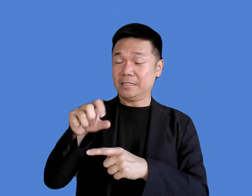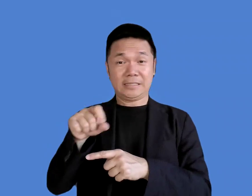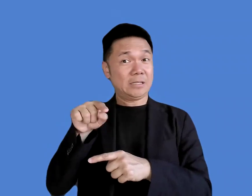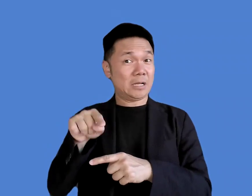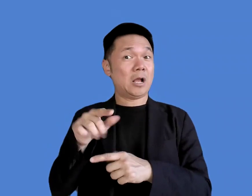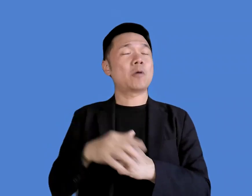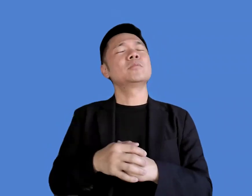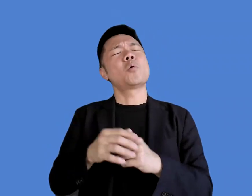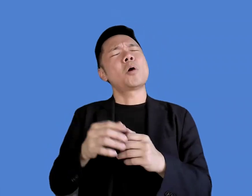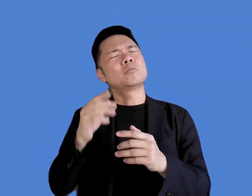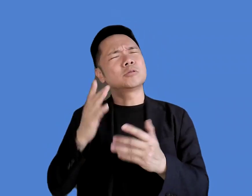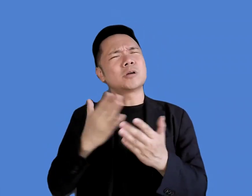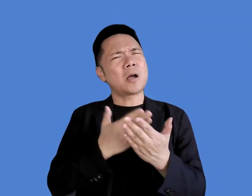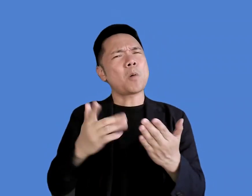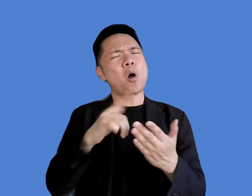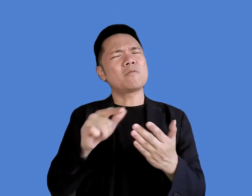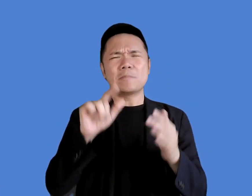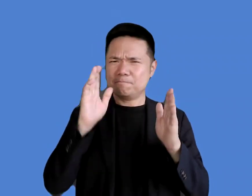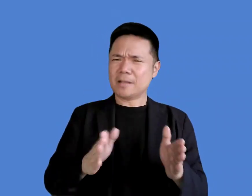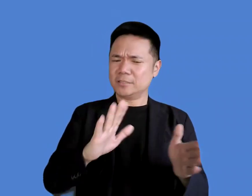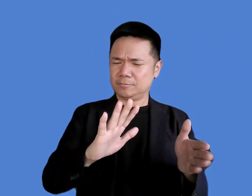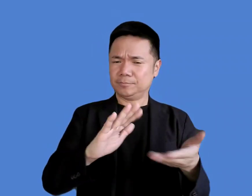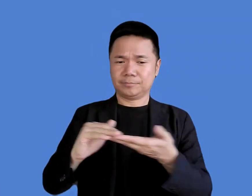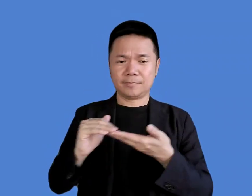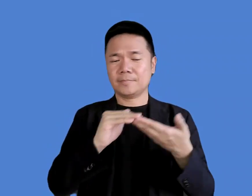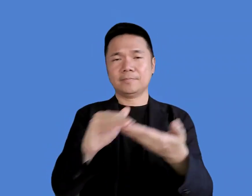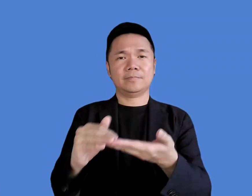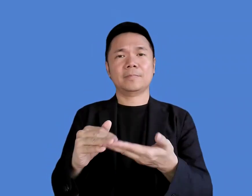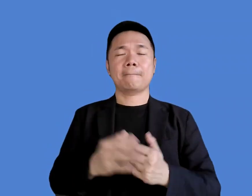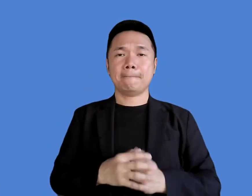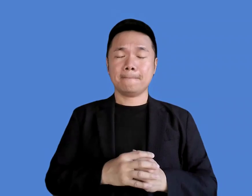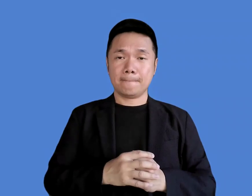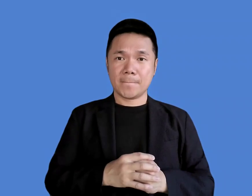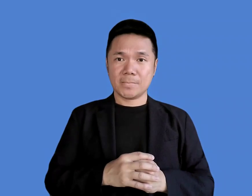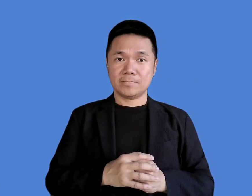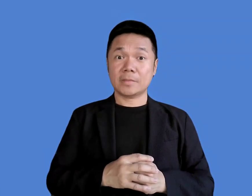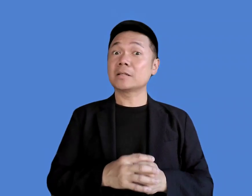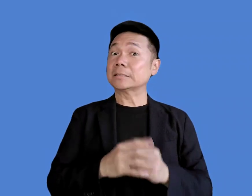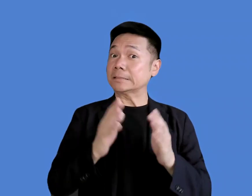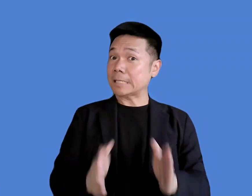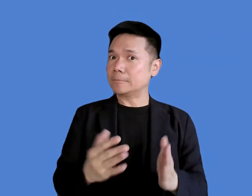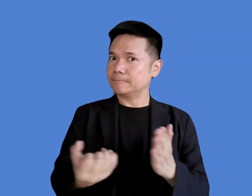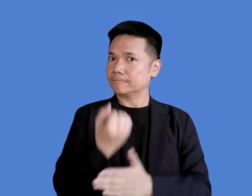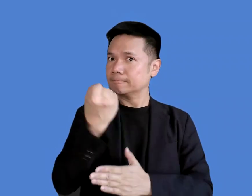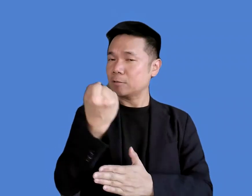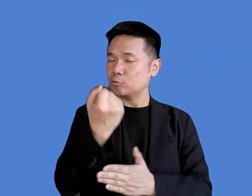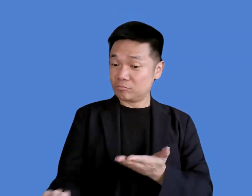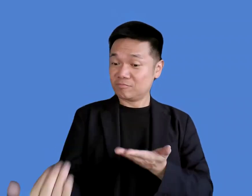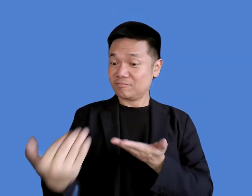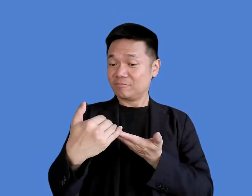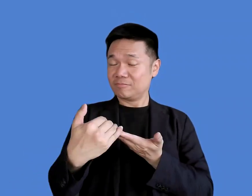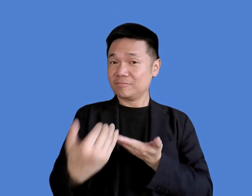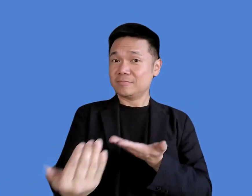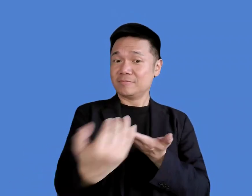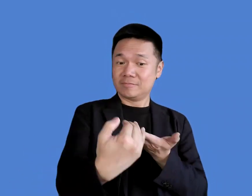that are going to be multi-stakeholder collaborations is needed. It's time for us to partner together to deepen